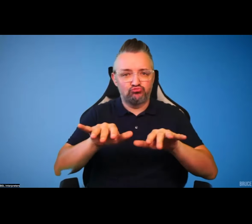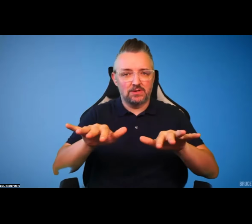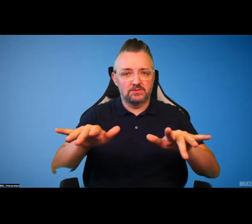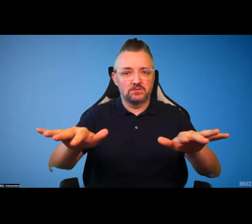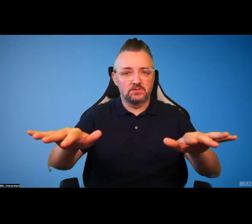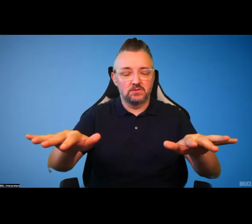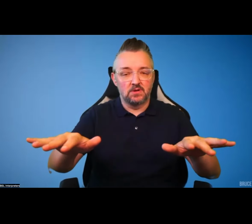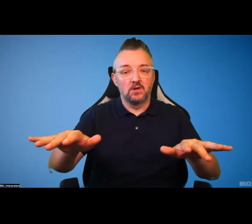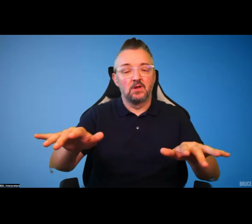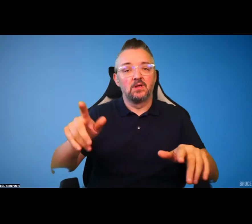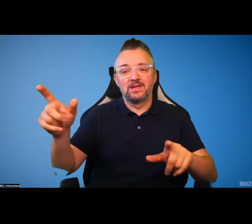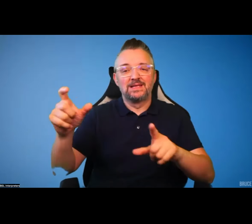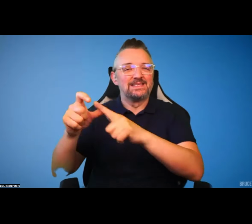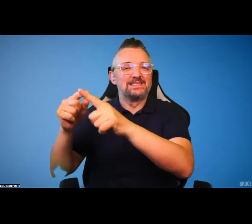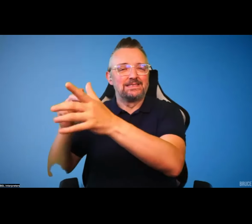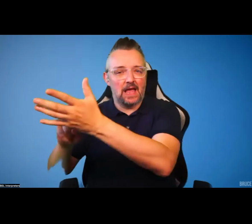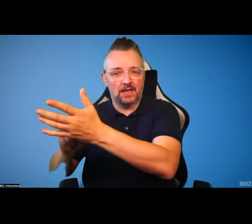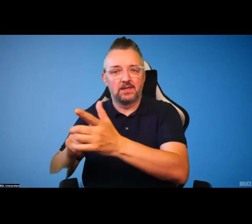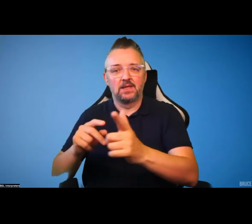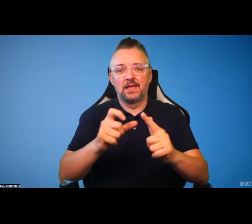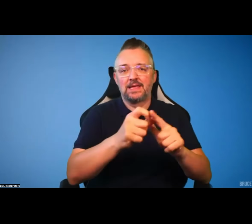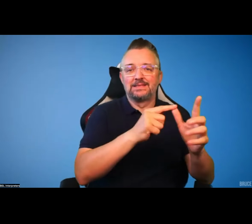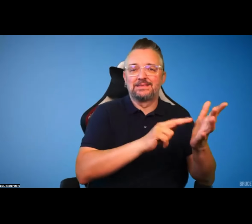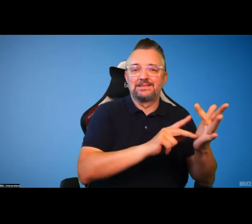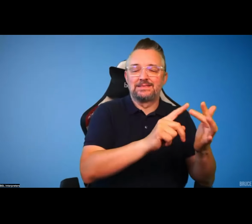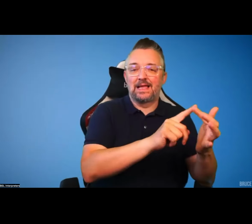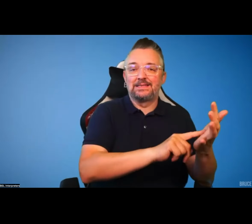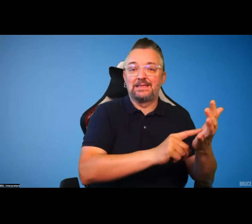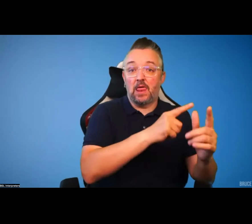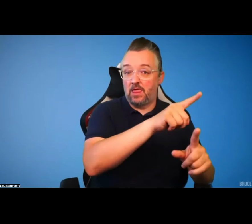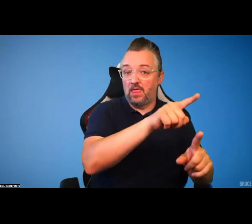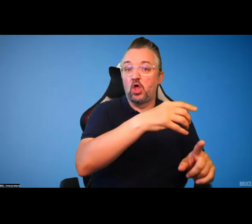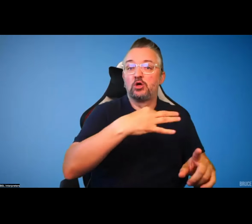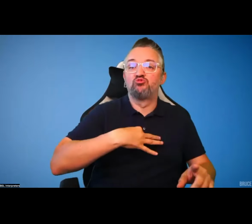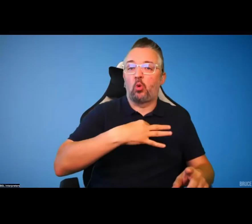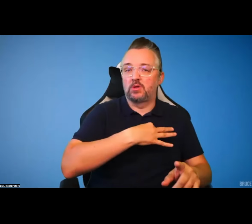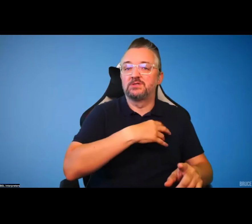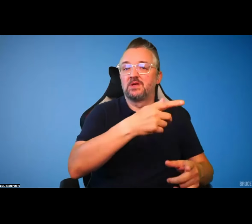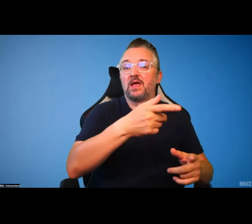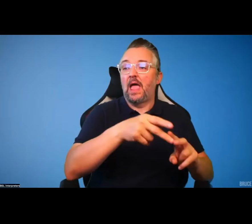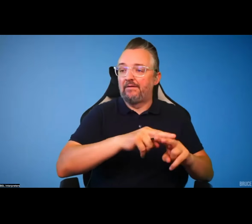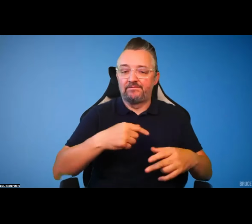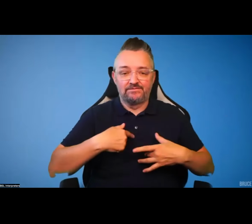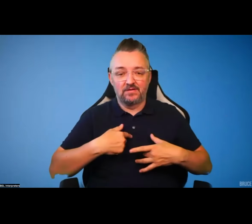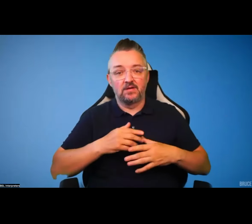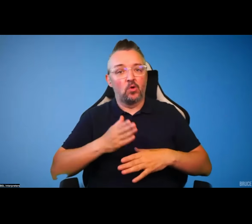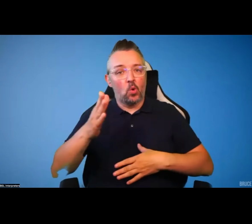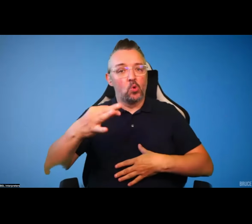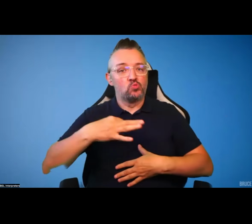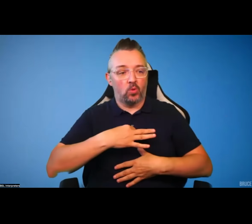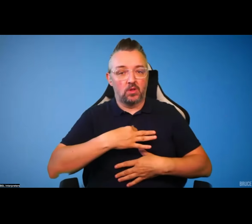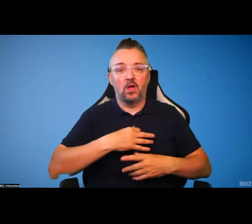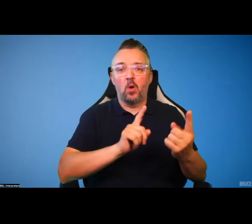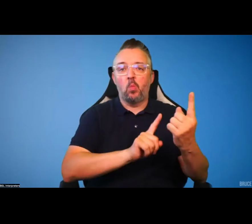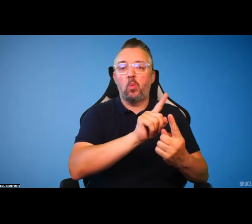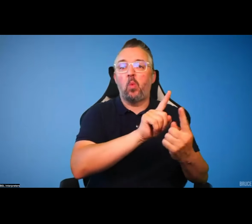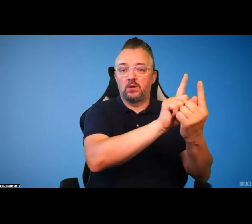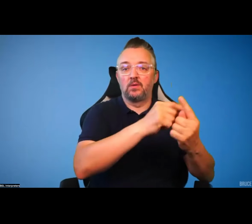my colleagues Dan and Daniela, they'd be the doctors that you would see if you went into a clinic on a one-to-one